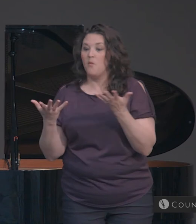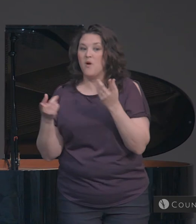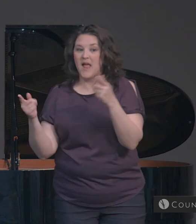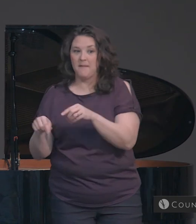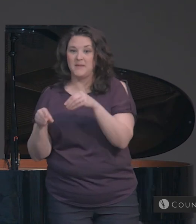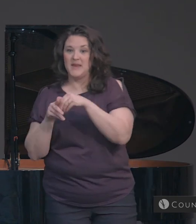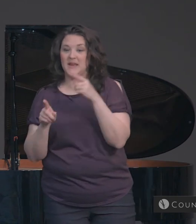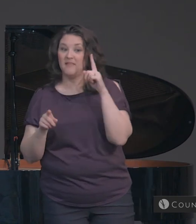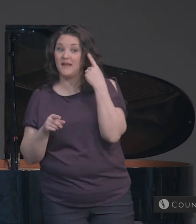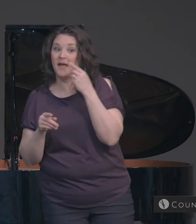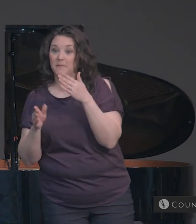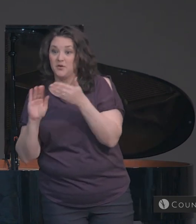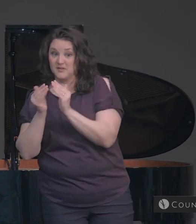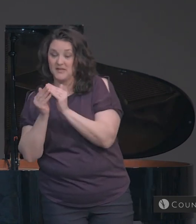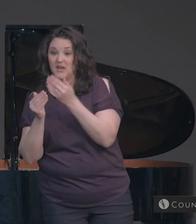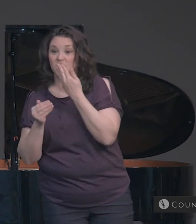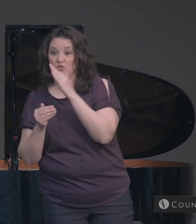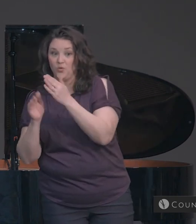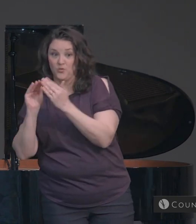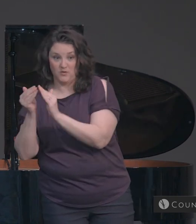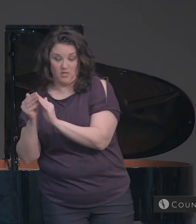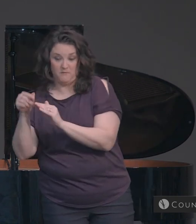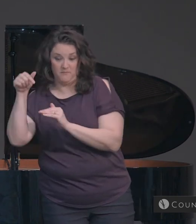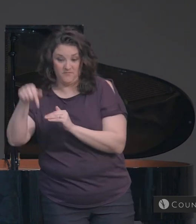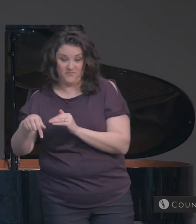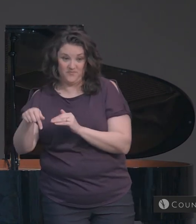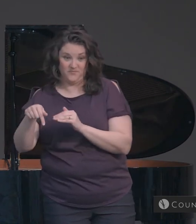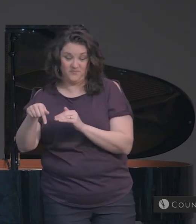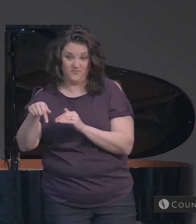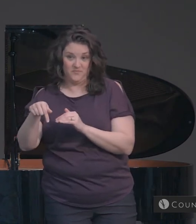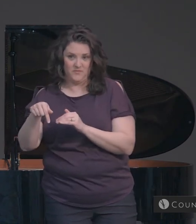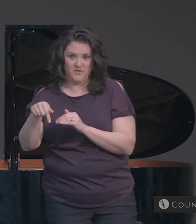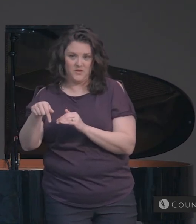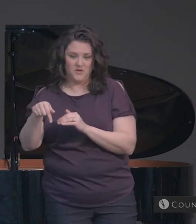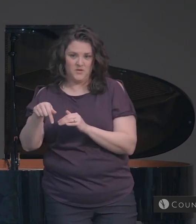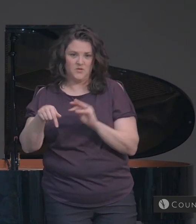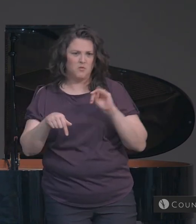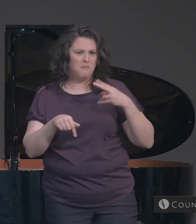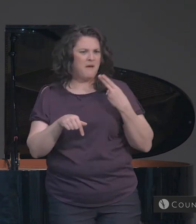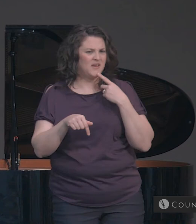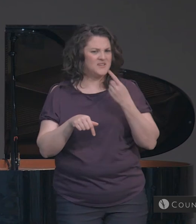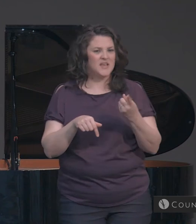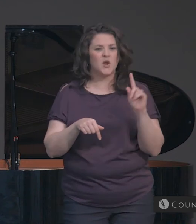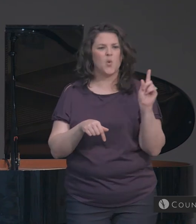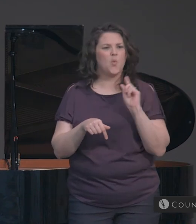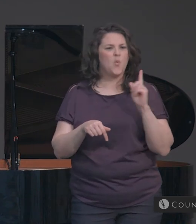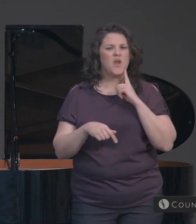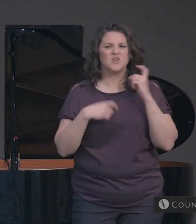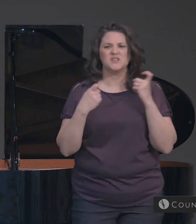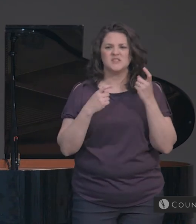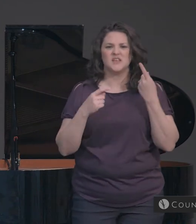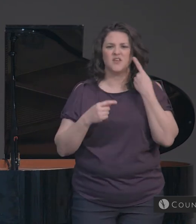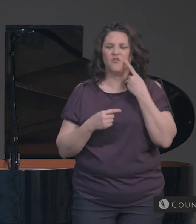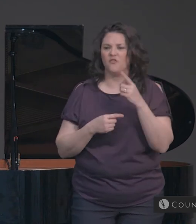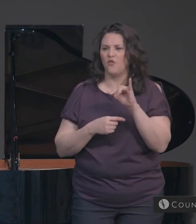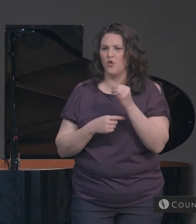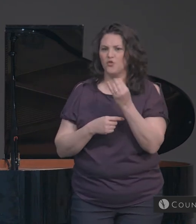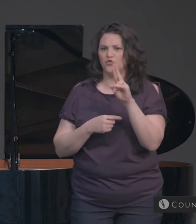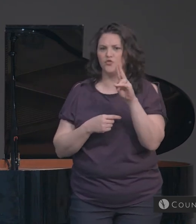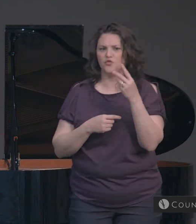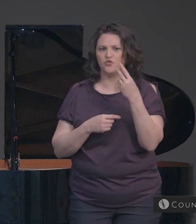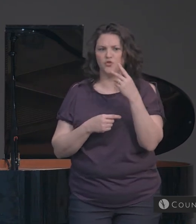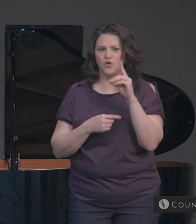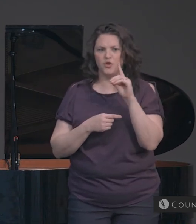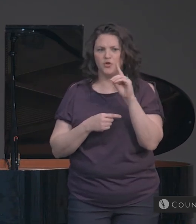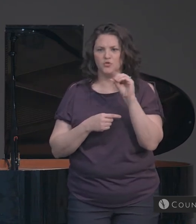Jerusalem. As he said, where is the sin of Judah? He said that in the first section, it's